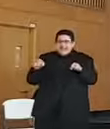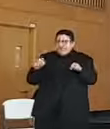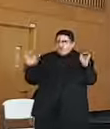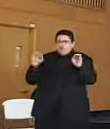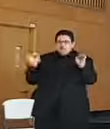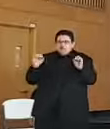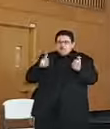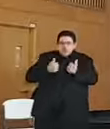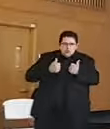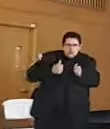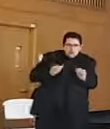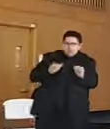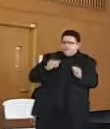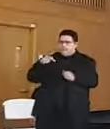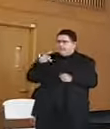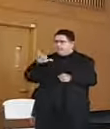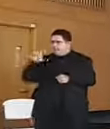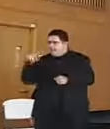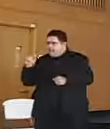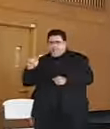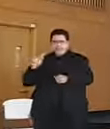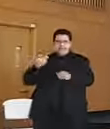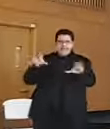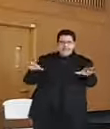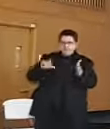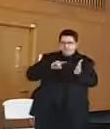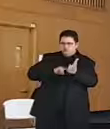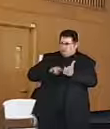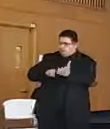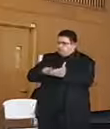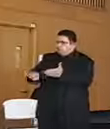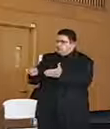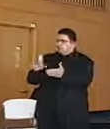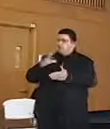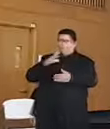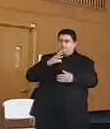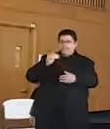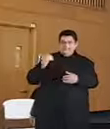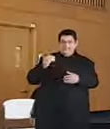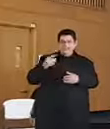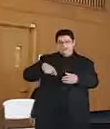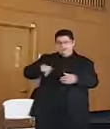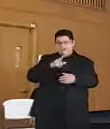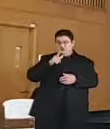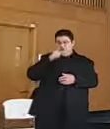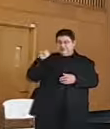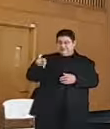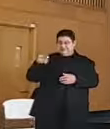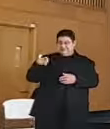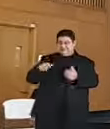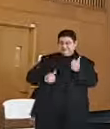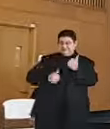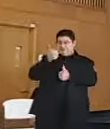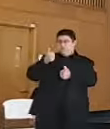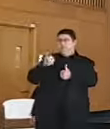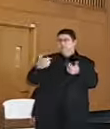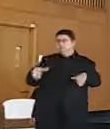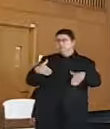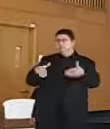be no action research, and there will be neglect and abuse from those who need us most. So it's difficult to make